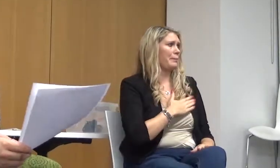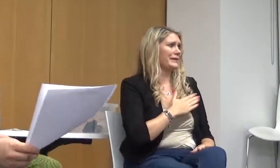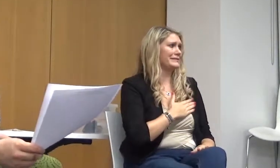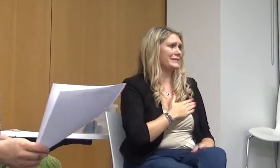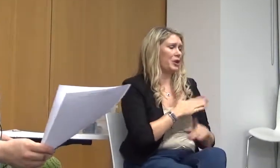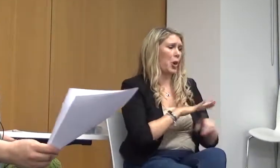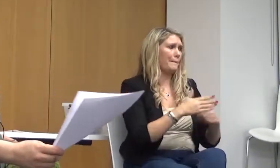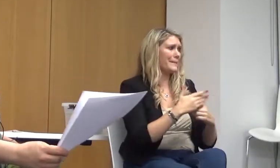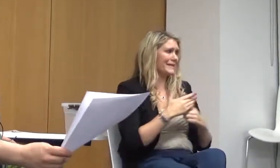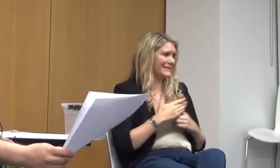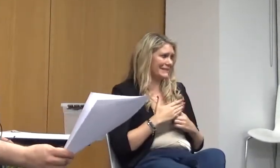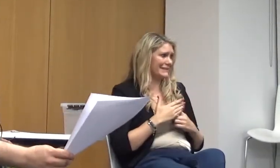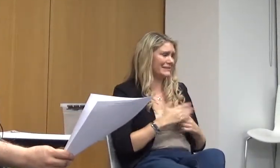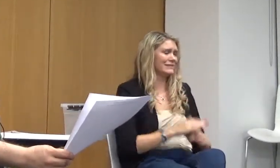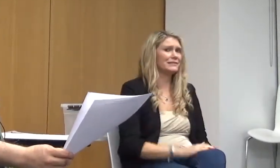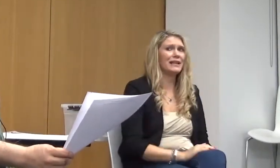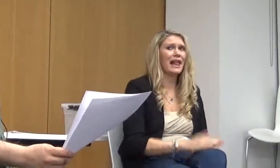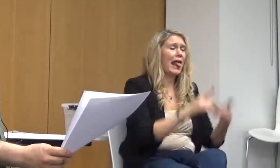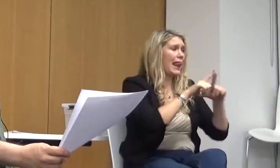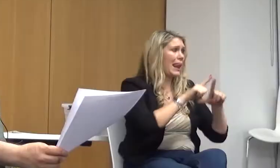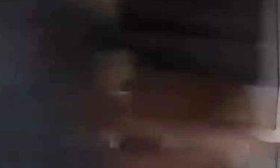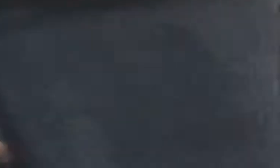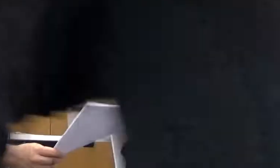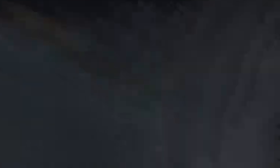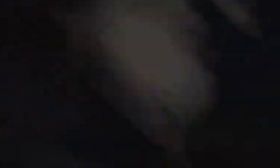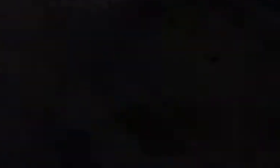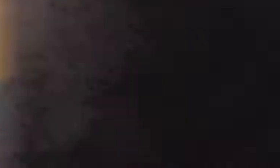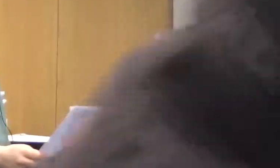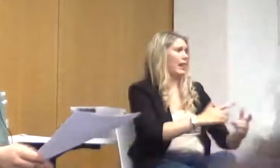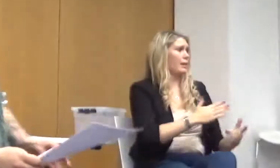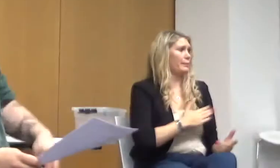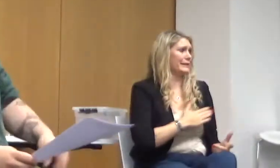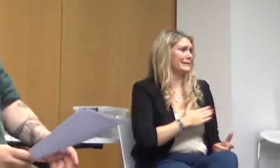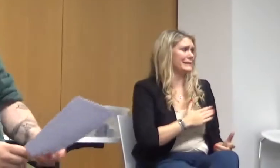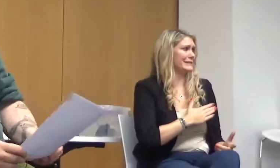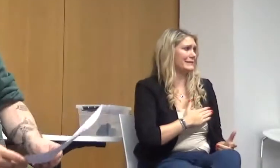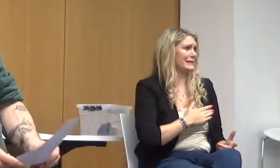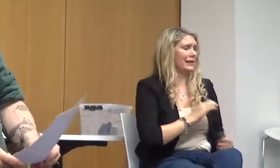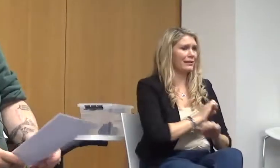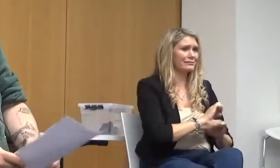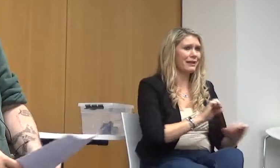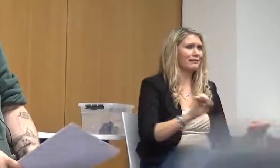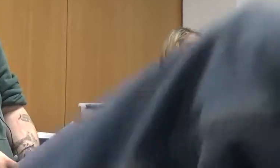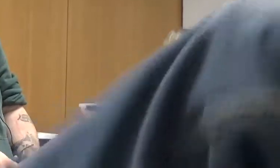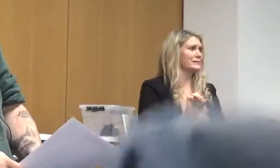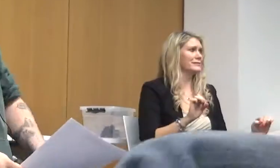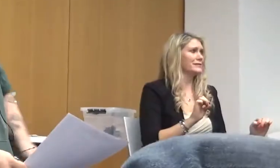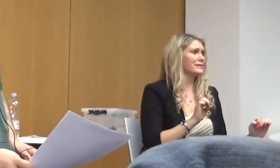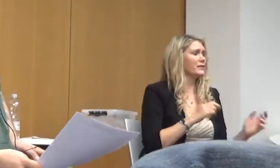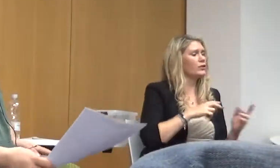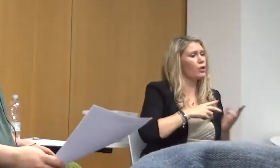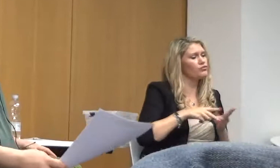beaten. Languages still beating. And us tonguing the rivers